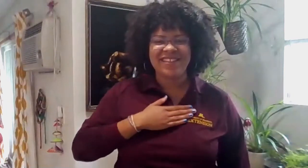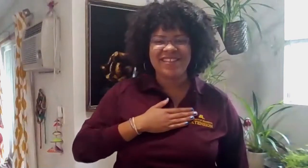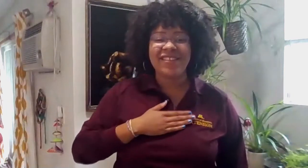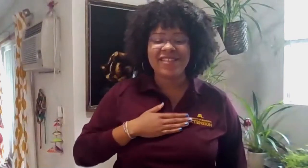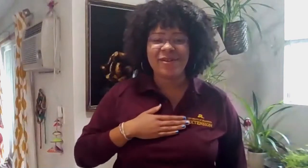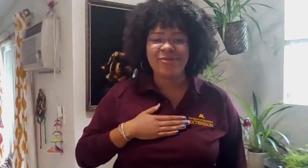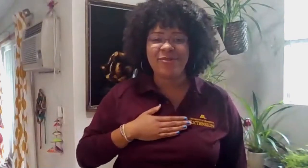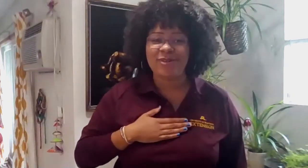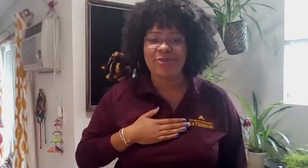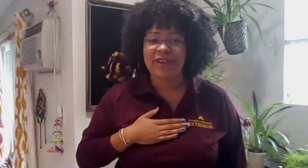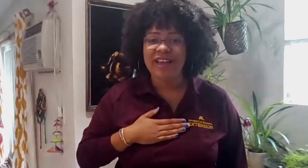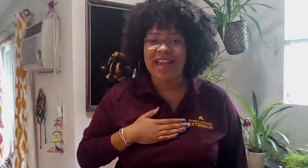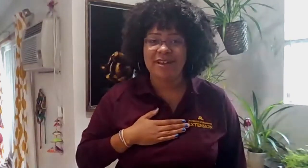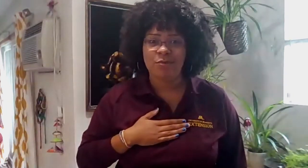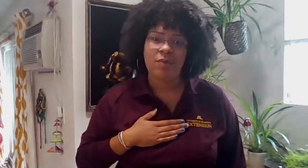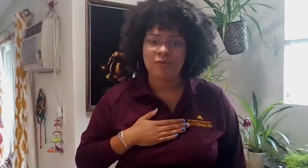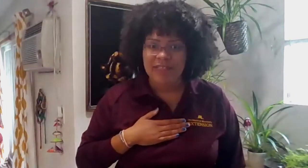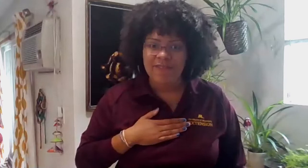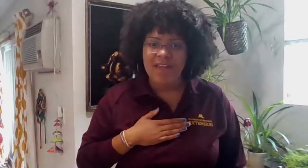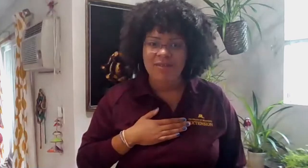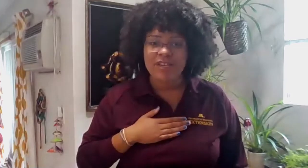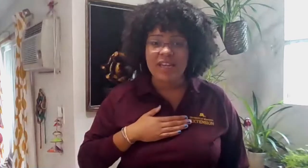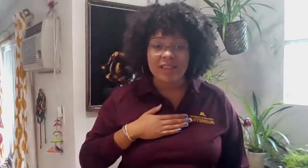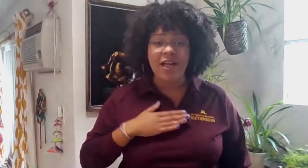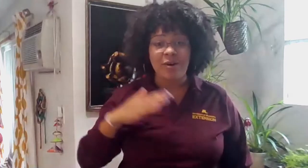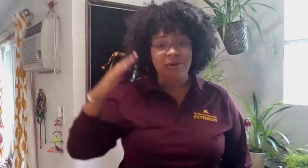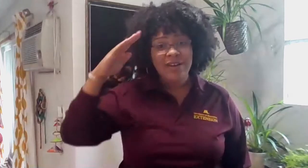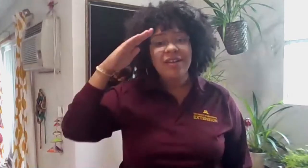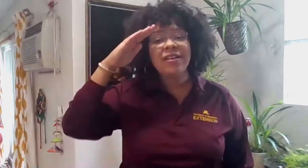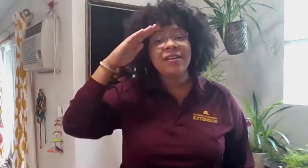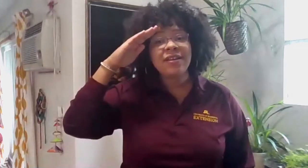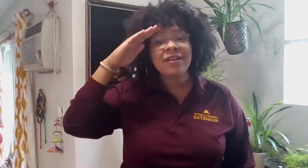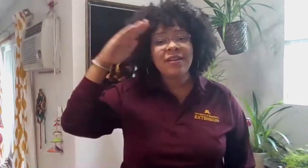Please. So let's go through those three again because we went really fast. We did hello. We